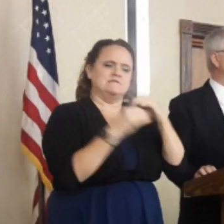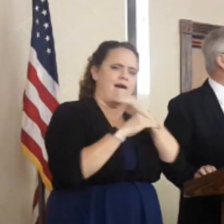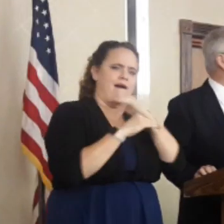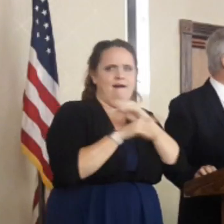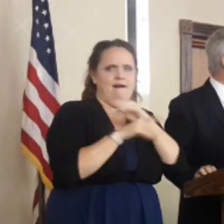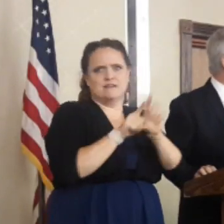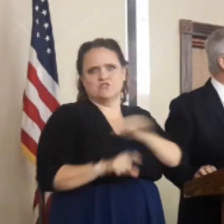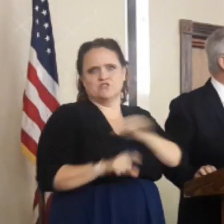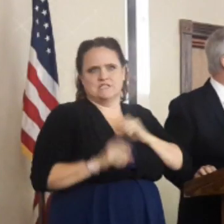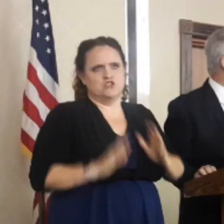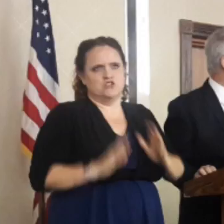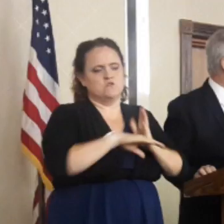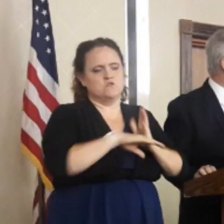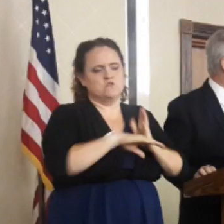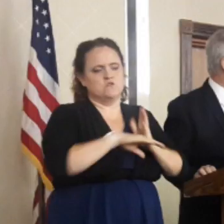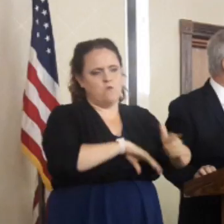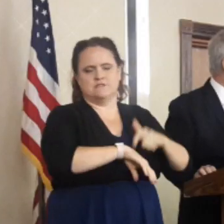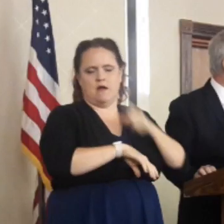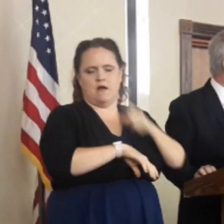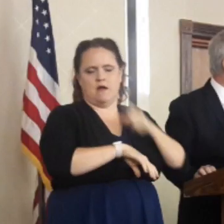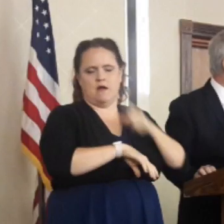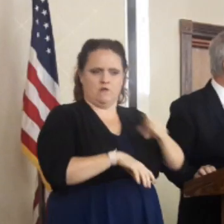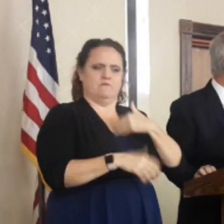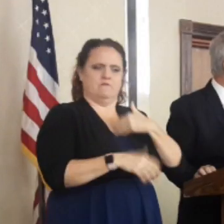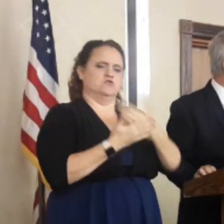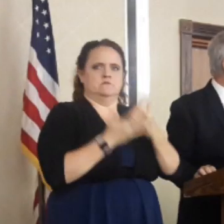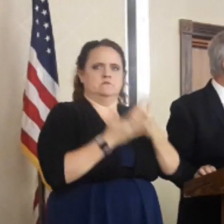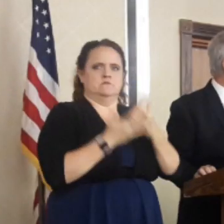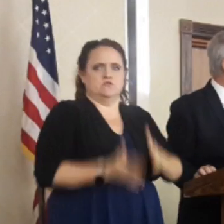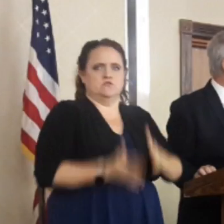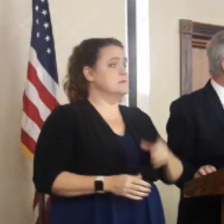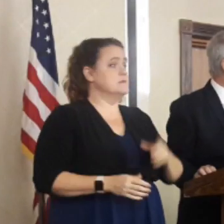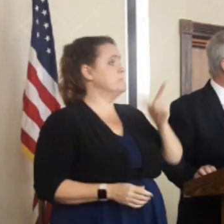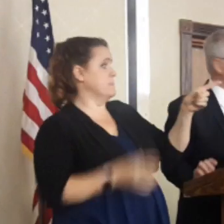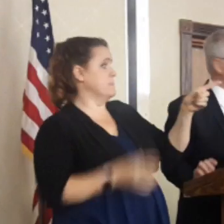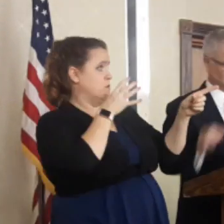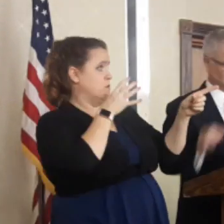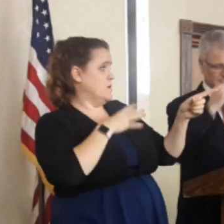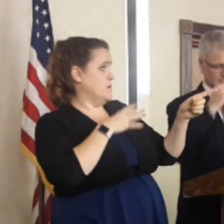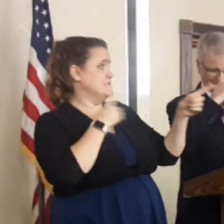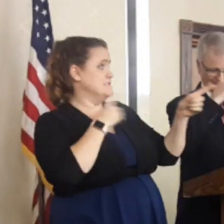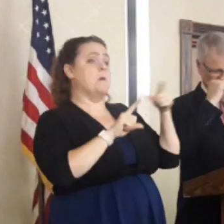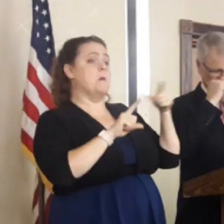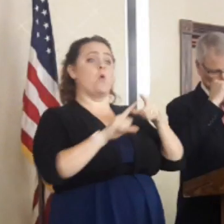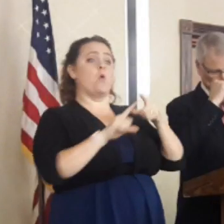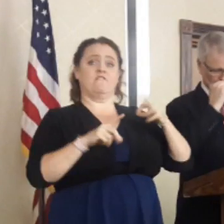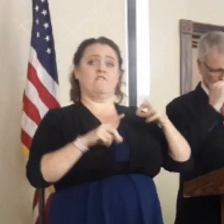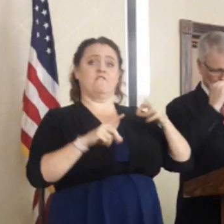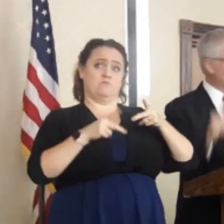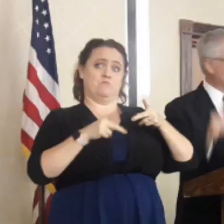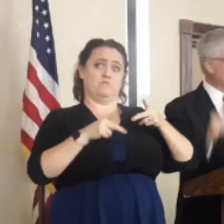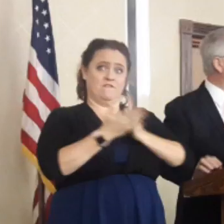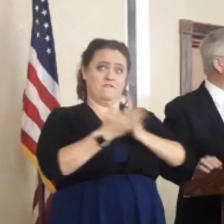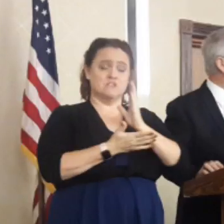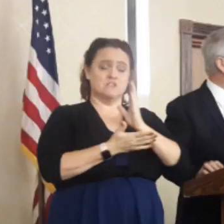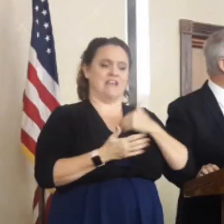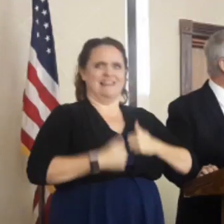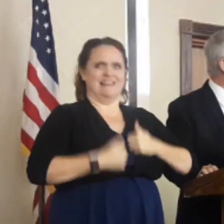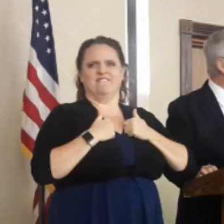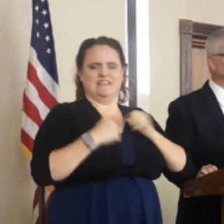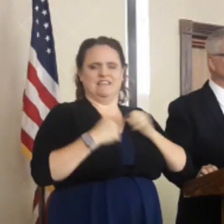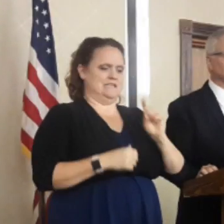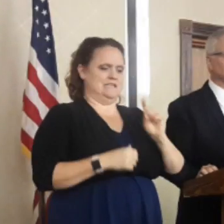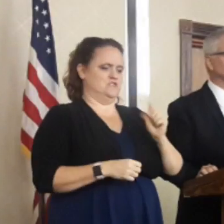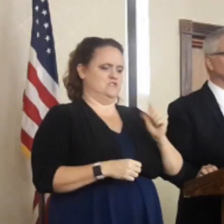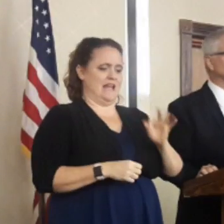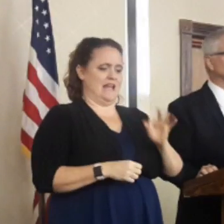ma'am. Point of personal privilege, please. Yes. And I might just add, so I live in Senate District 19, and when